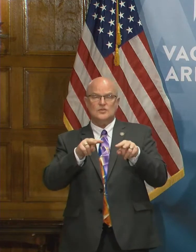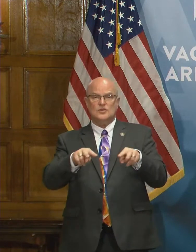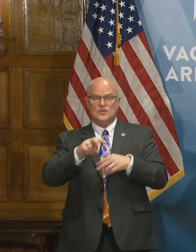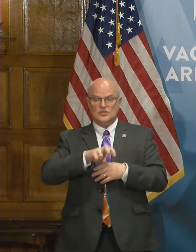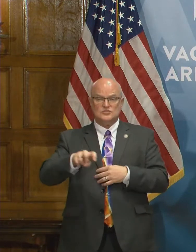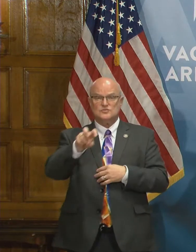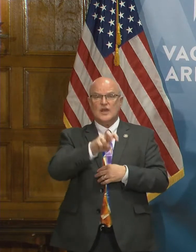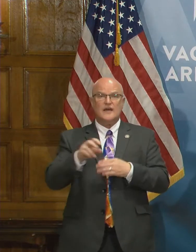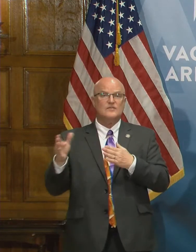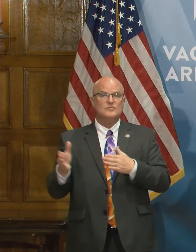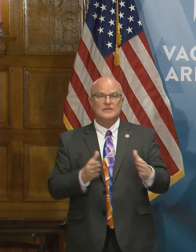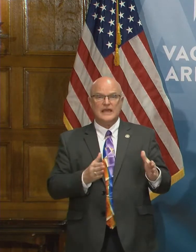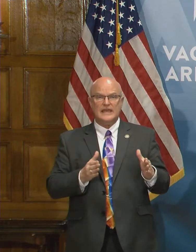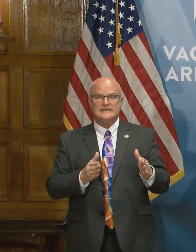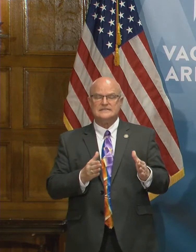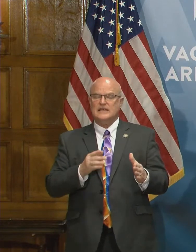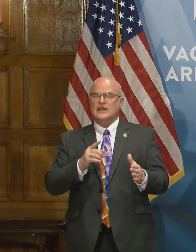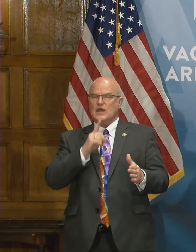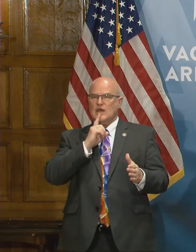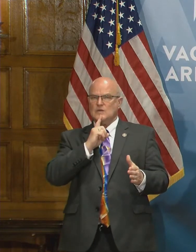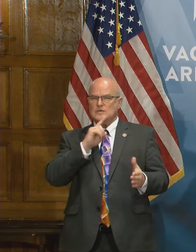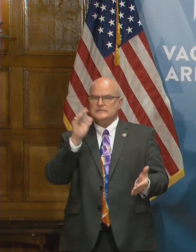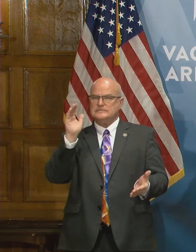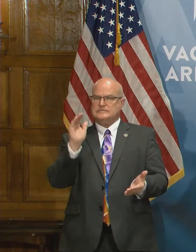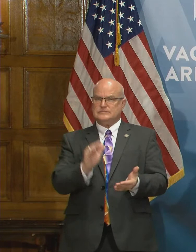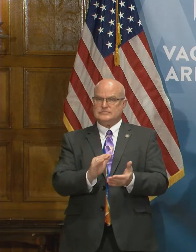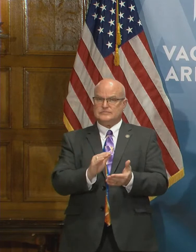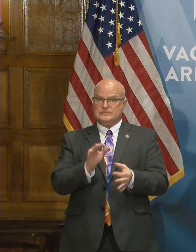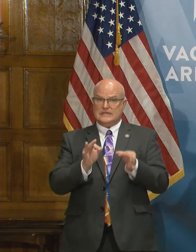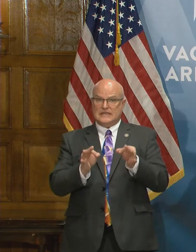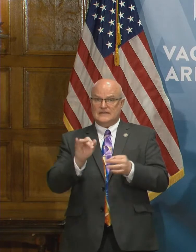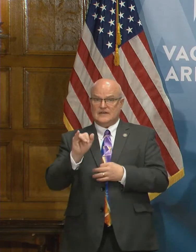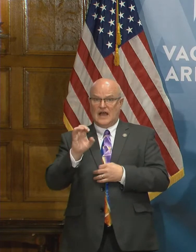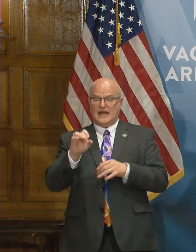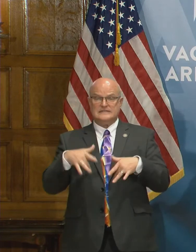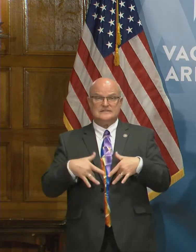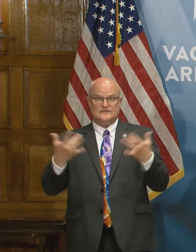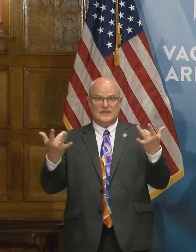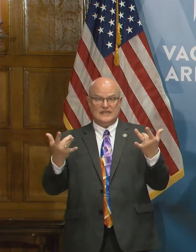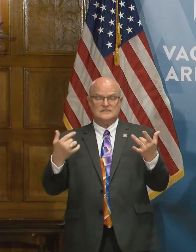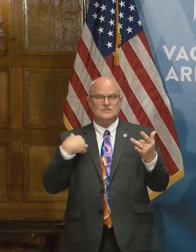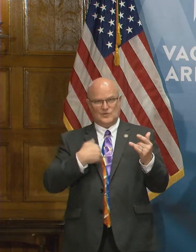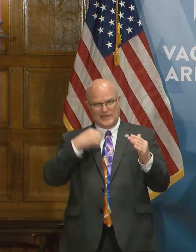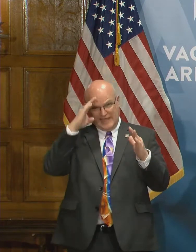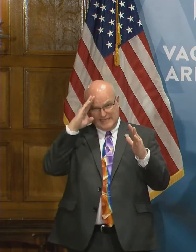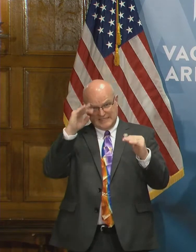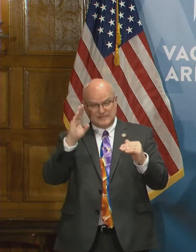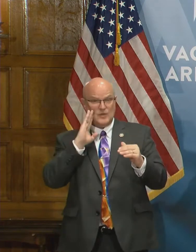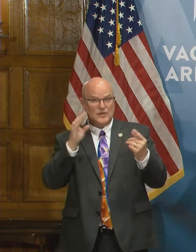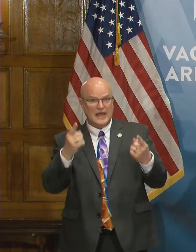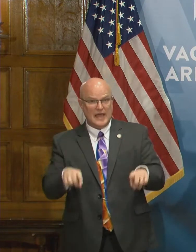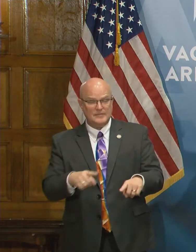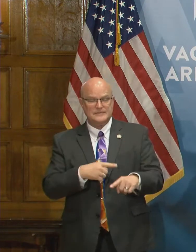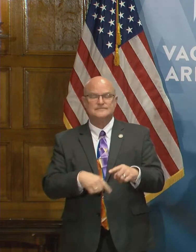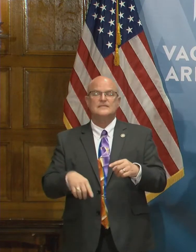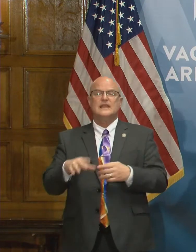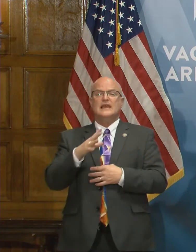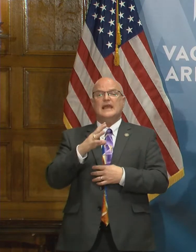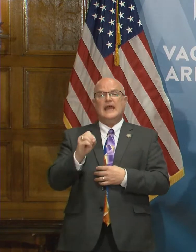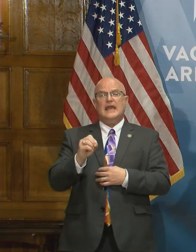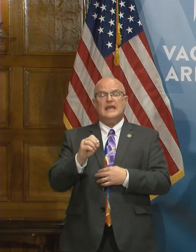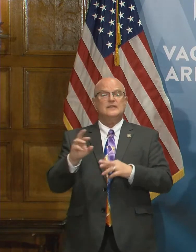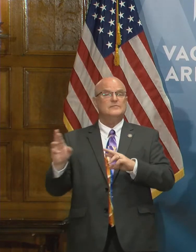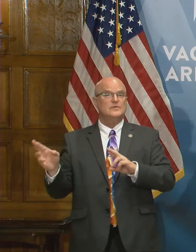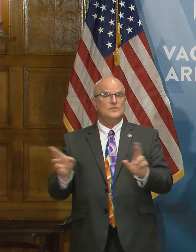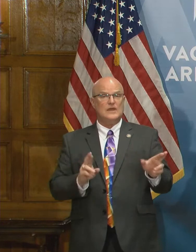travel plans and minimize those if there is that ice event that comes as we anticipate. And then secondly, to